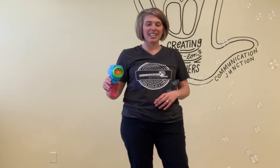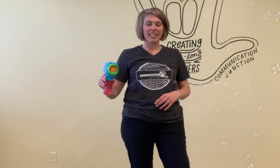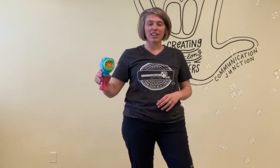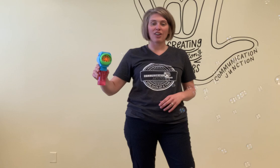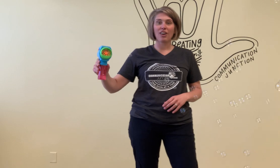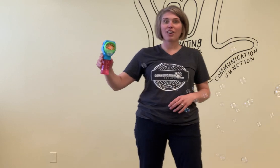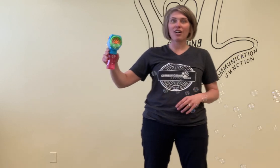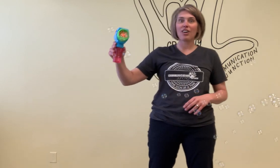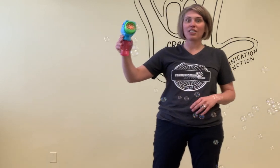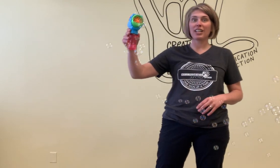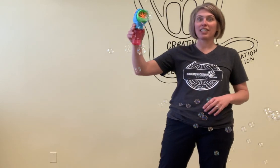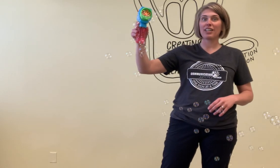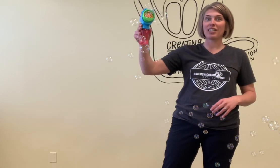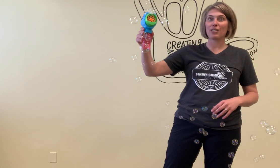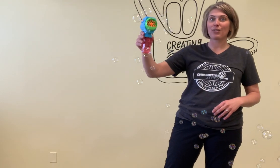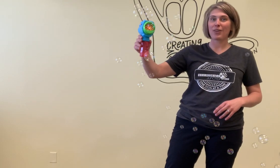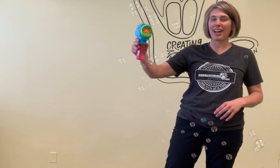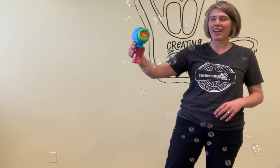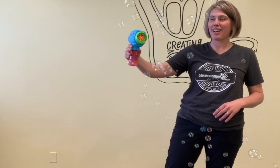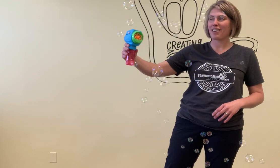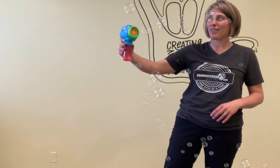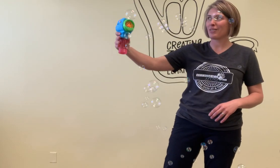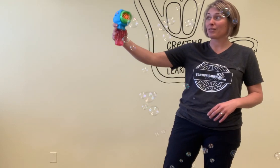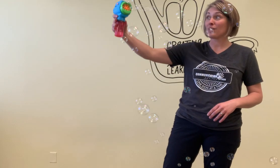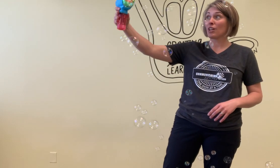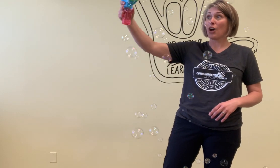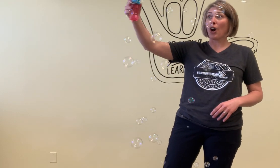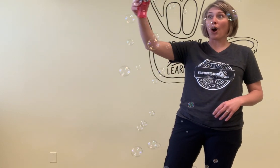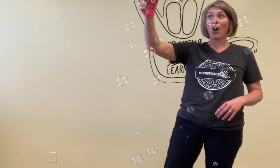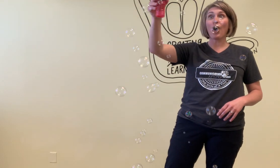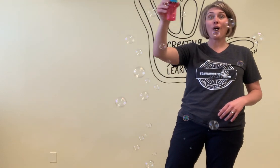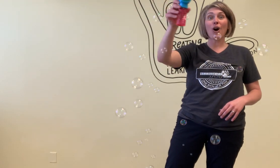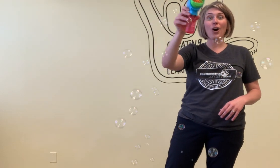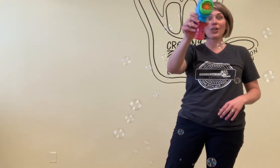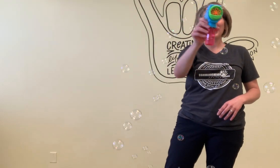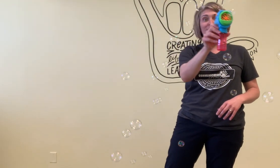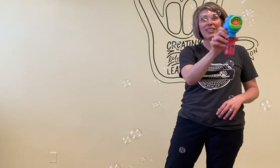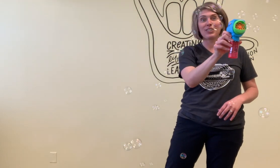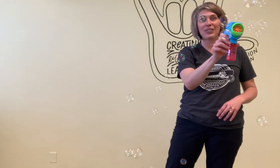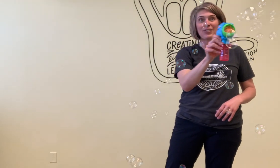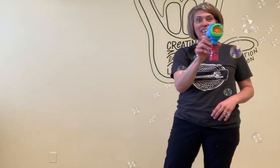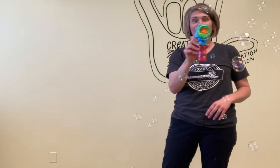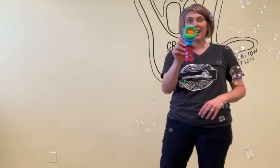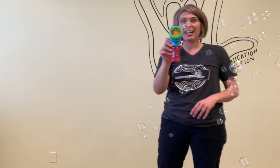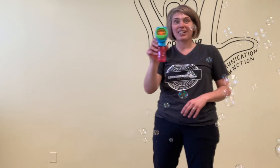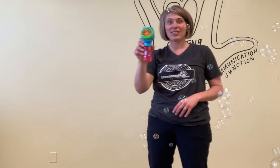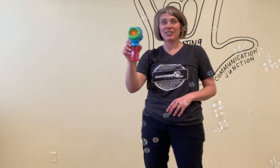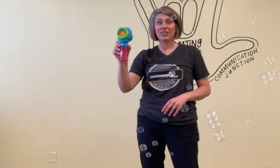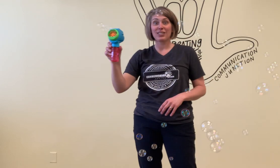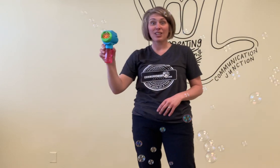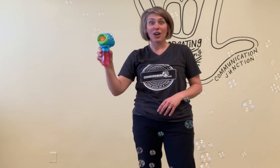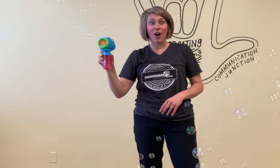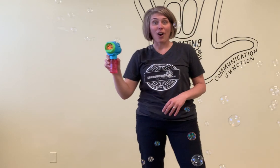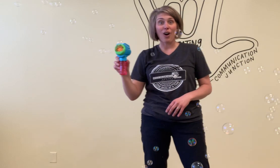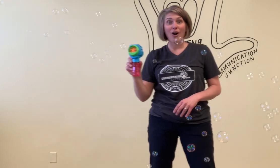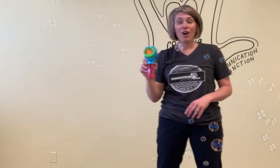floating all around, all around,